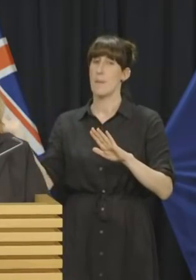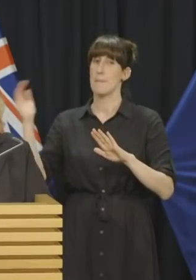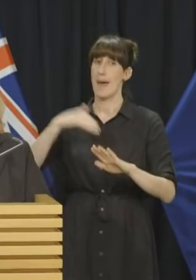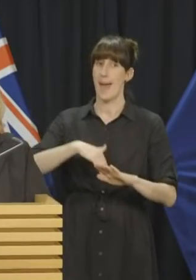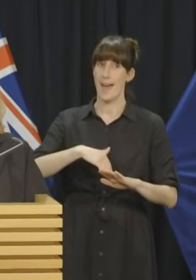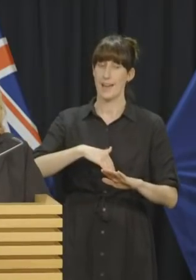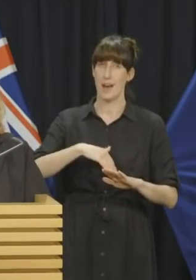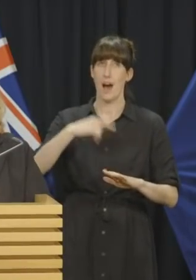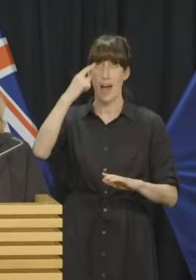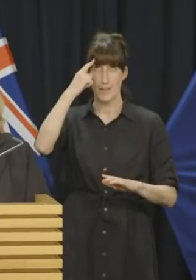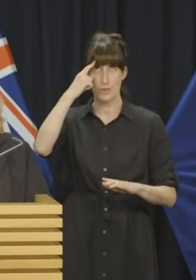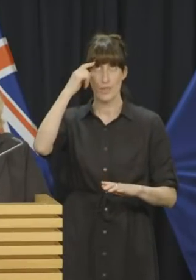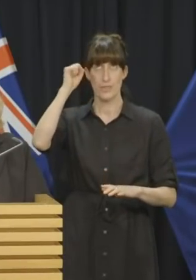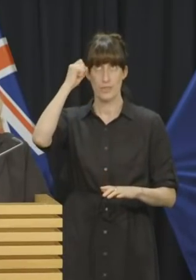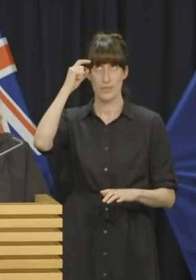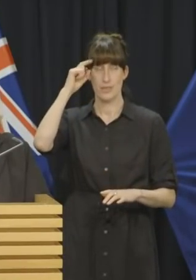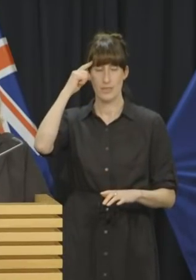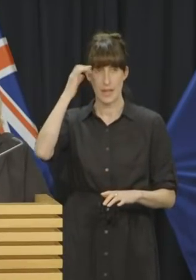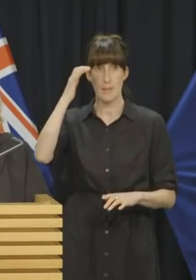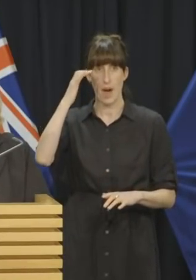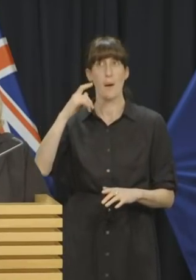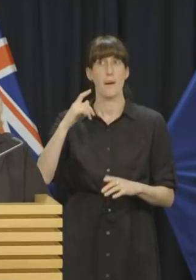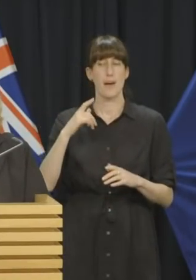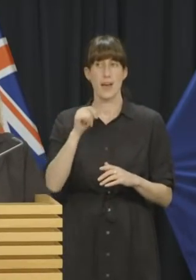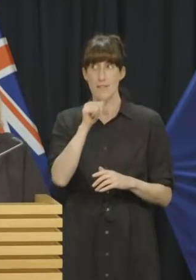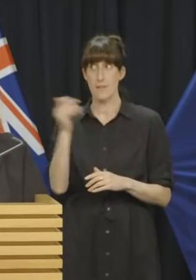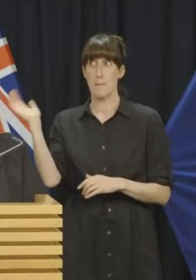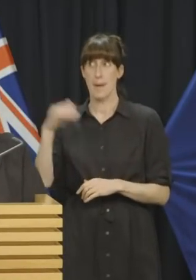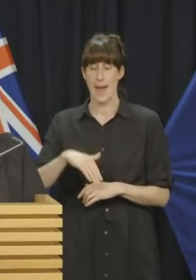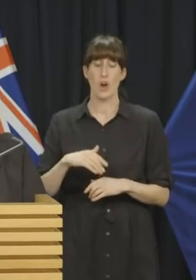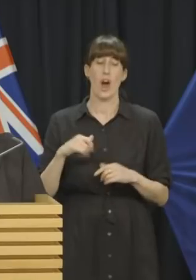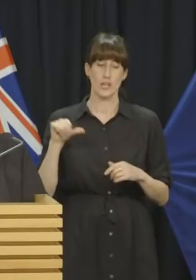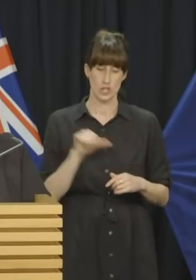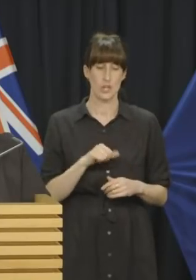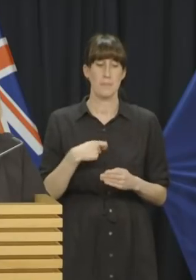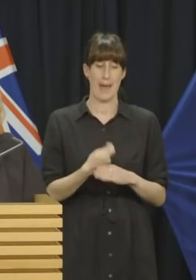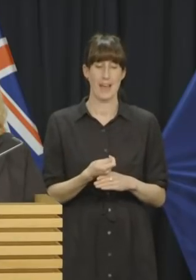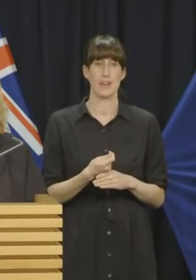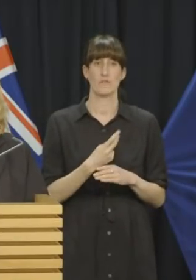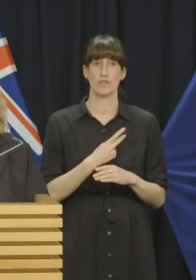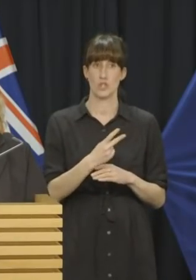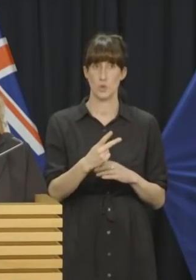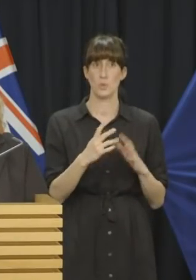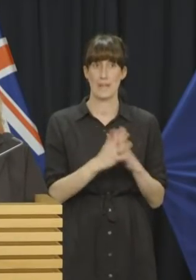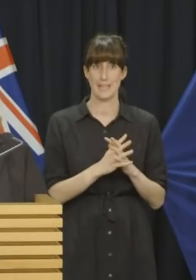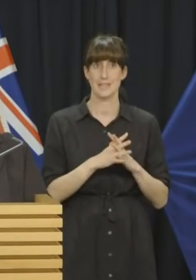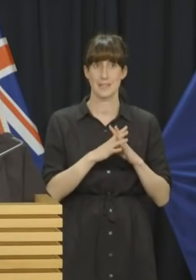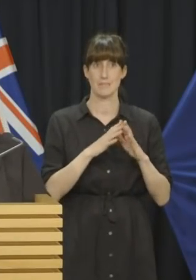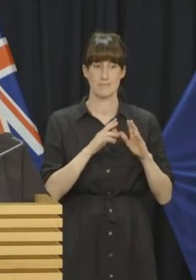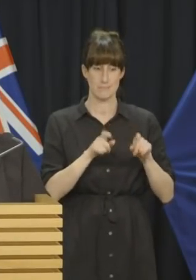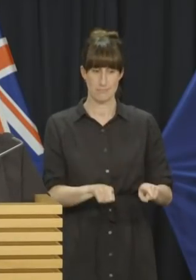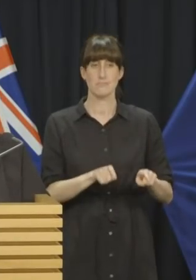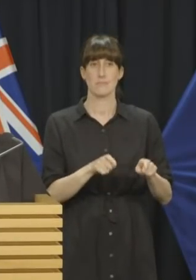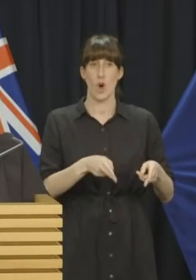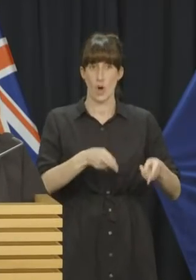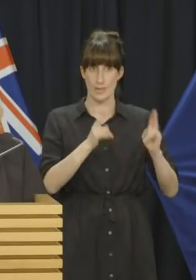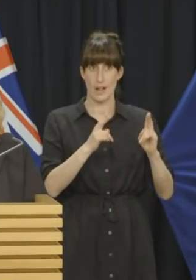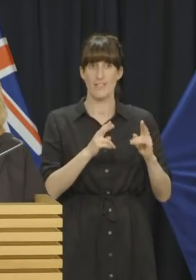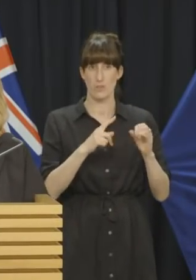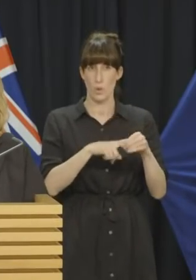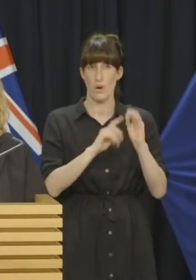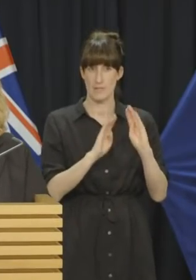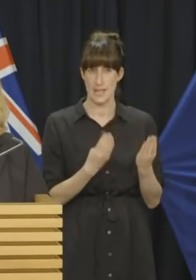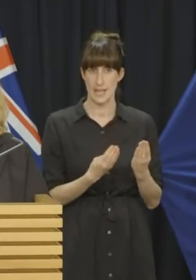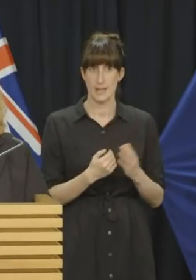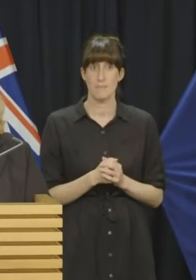holiday, that I'm not expecting New Zealand taxpayers to pick up the tab for that. Likewise, if I'm going overseas on business, that